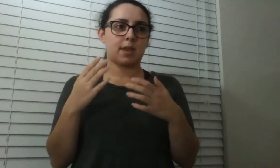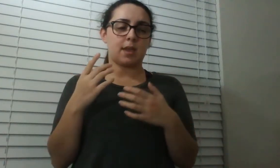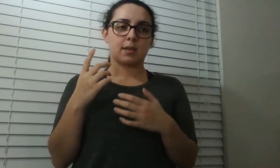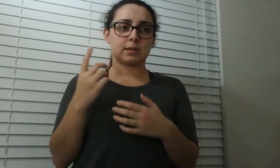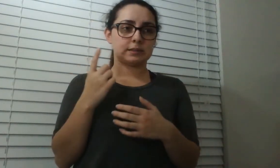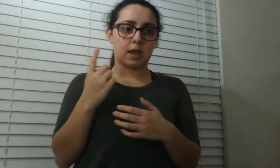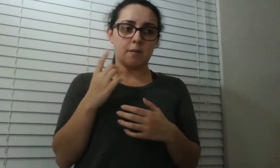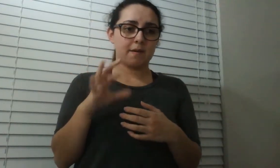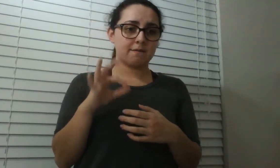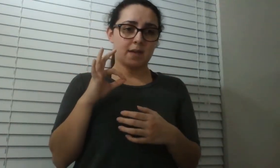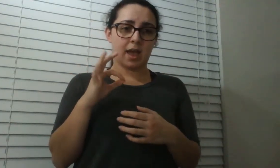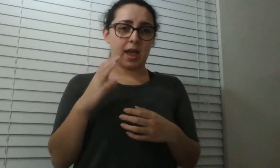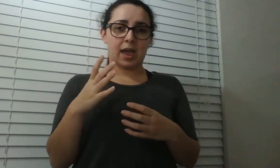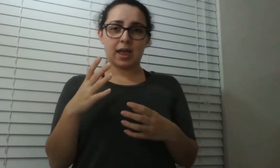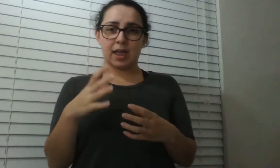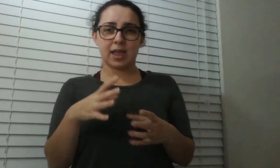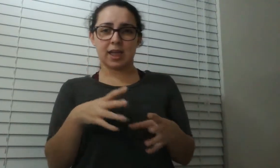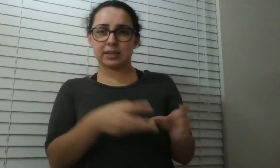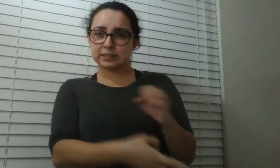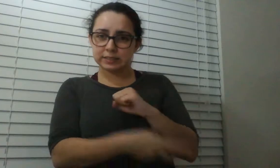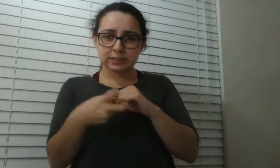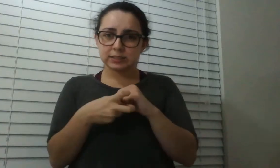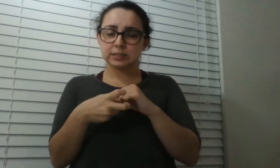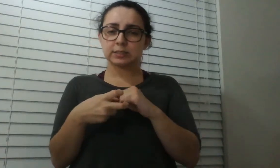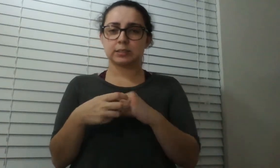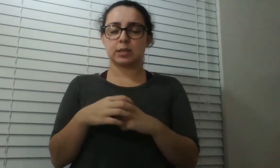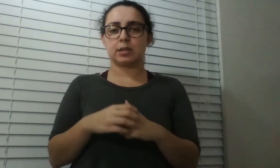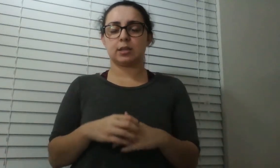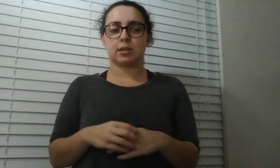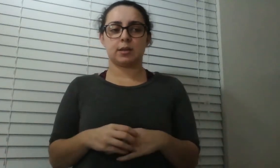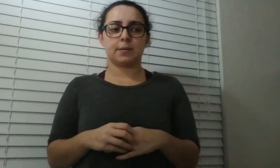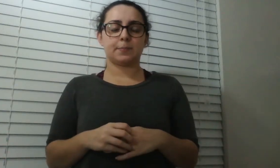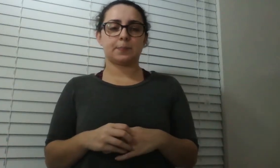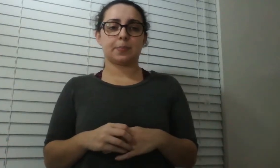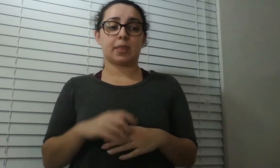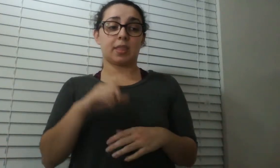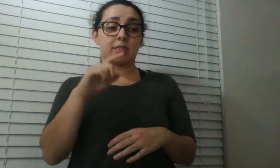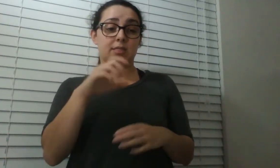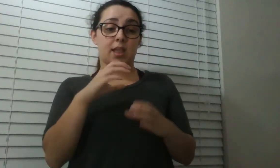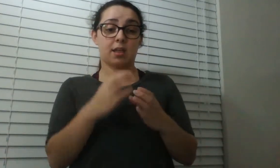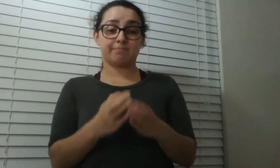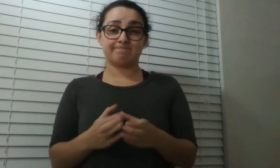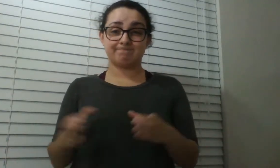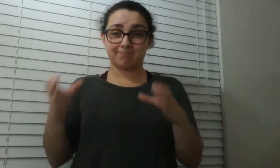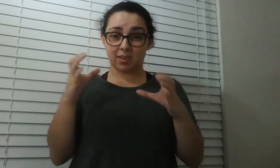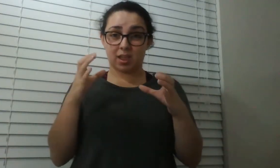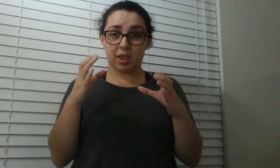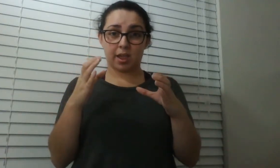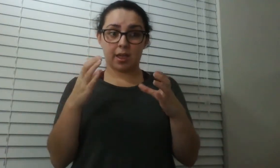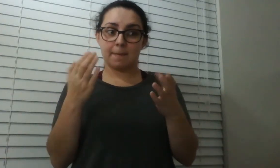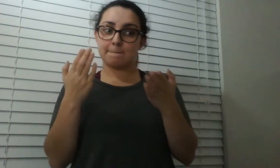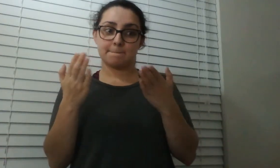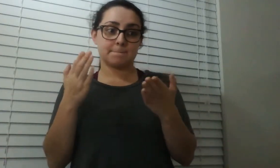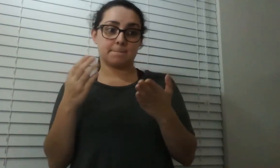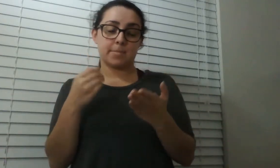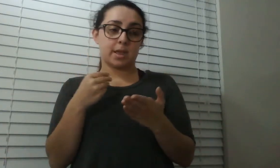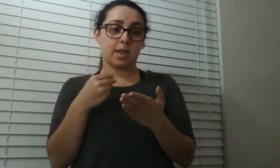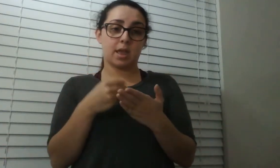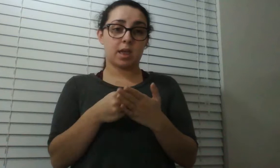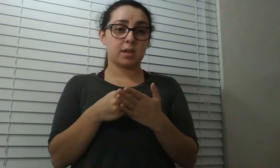pot hunters were all over the Southwest, looting dig sites, and that jar would be worth a lot of money. Tens of thousands of dollars at least. You wanted to make